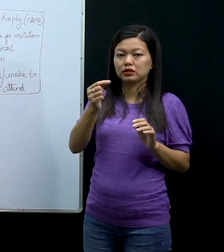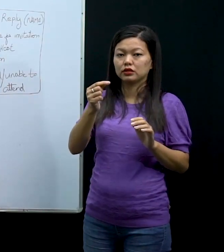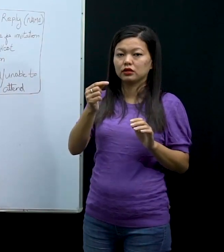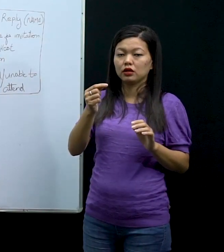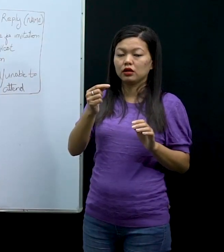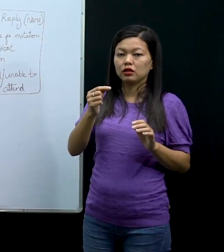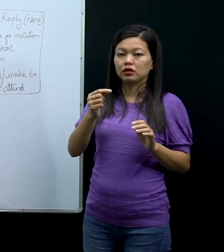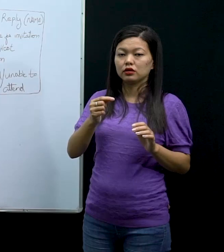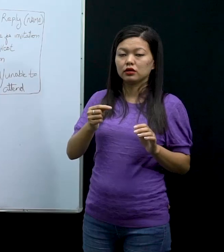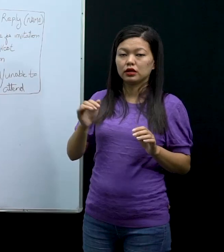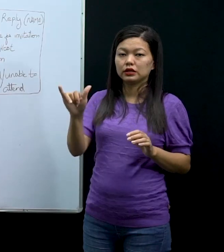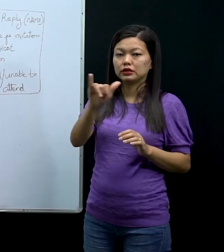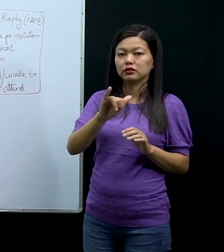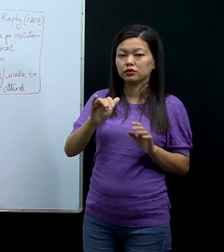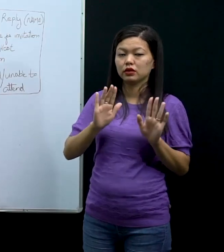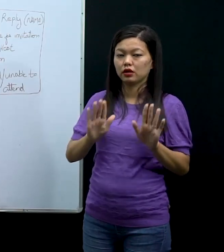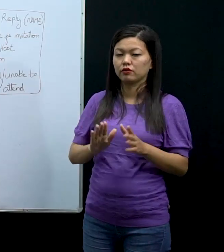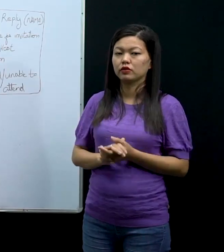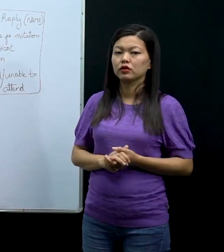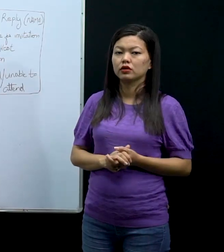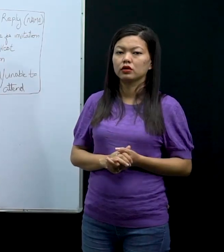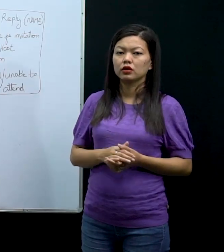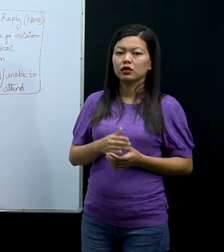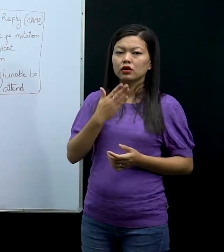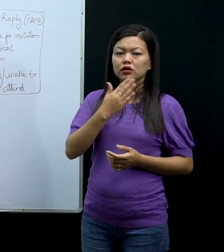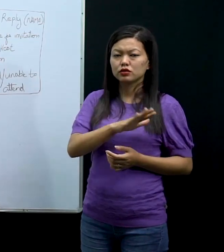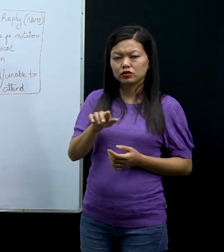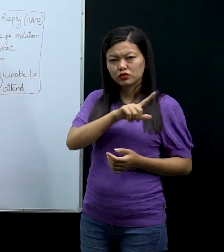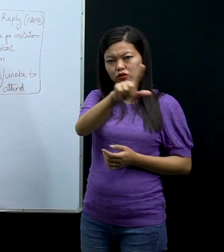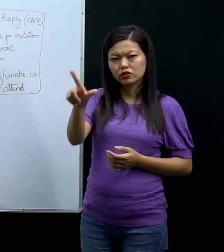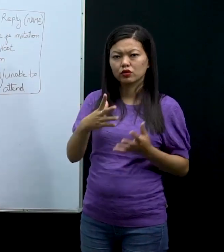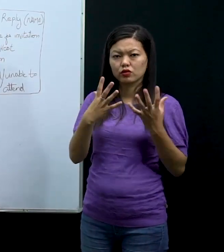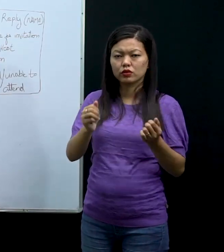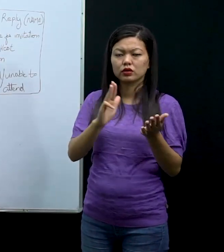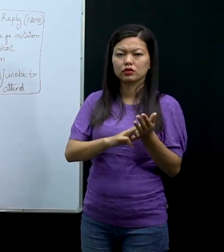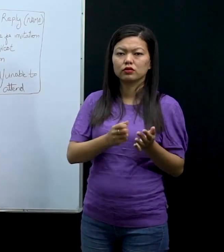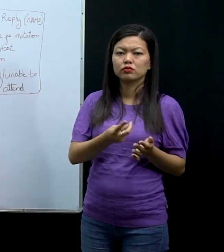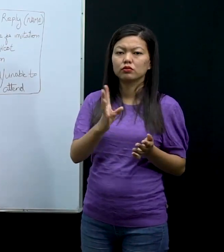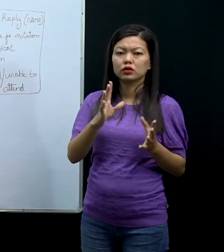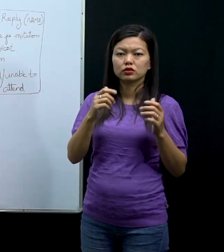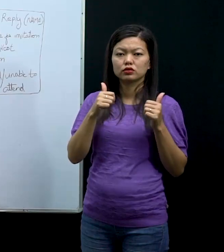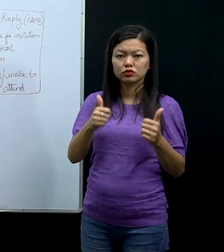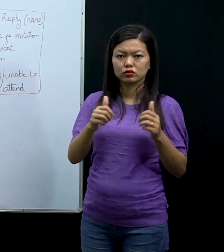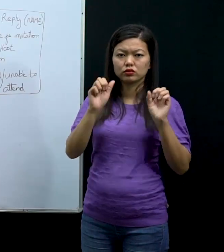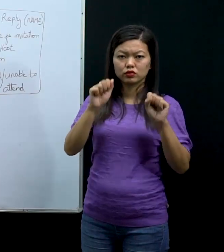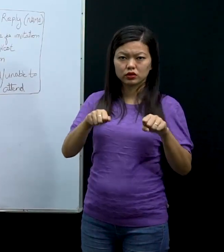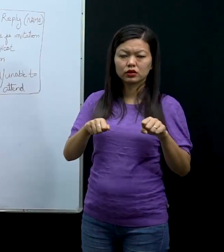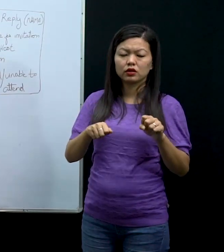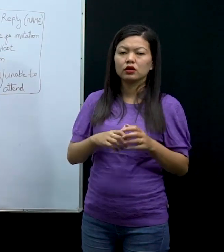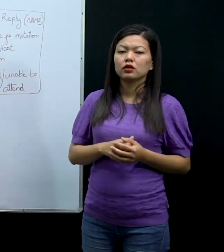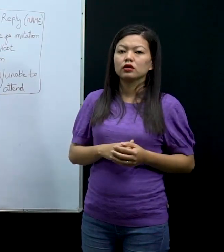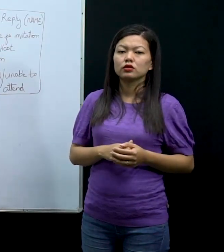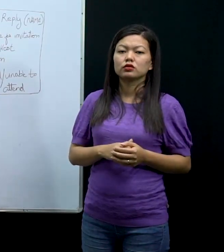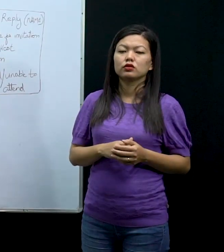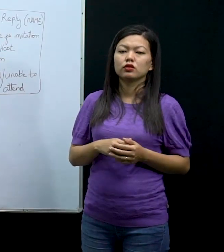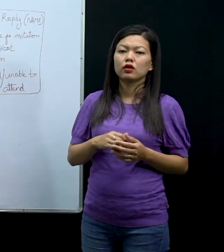your exam. As students, I'm sure you all want to earn good marks. You all want to score good marks. It is not only the marks that you